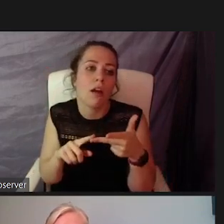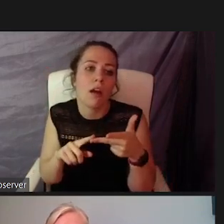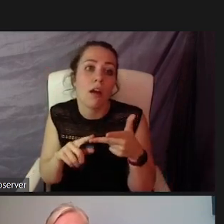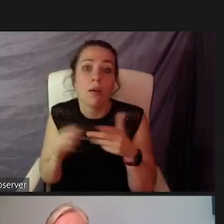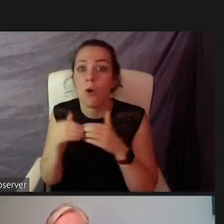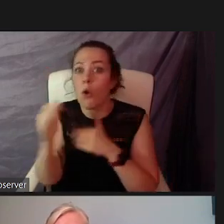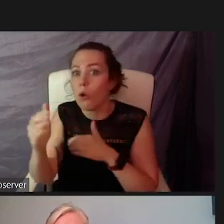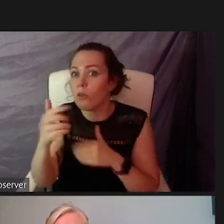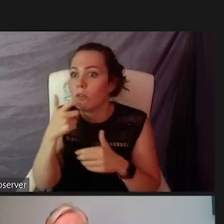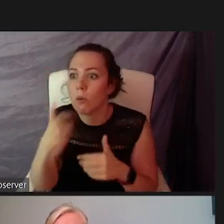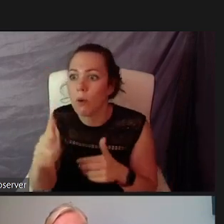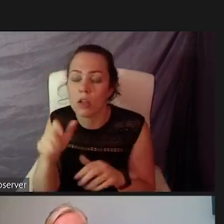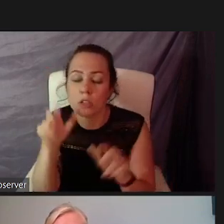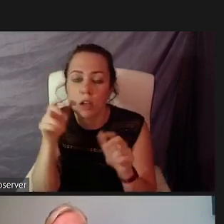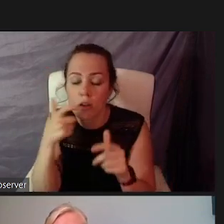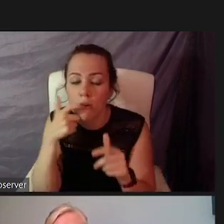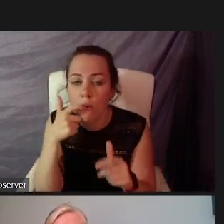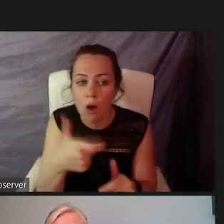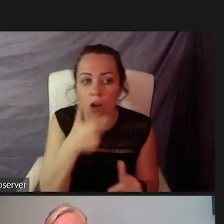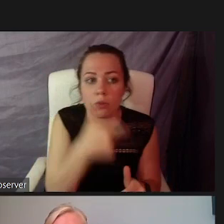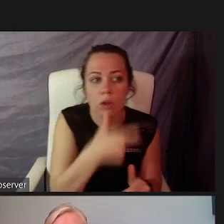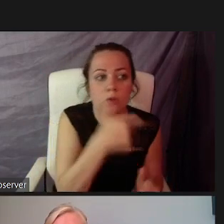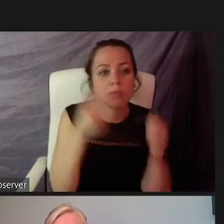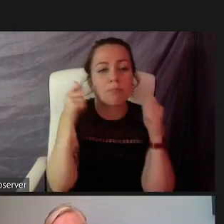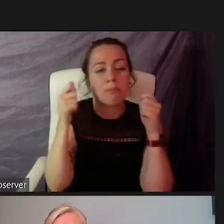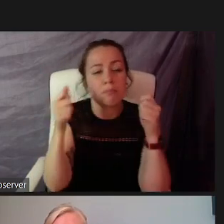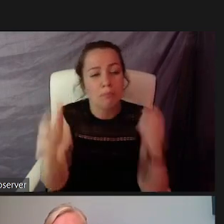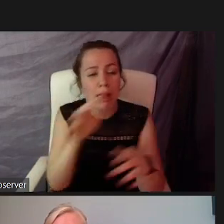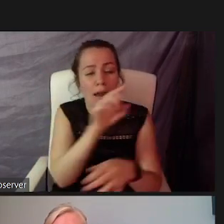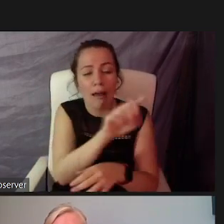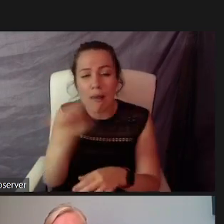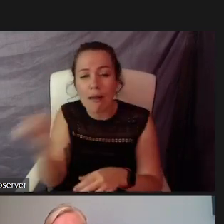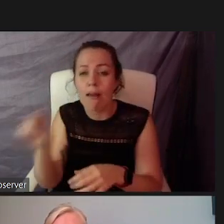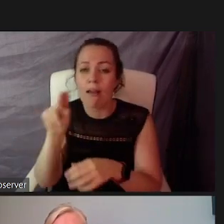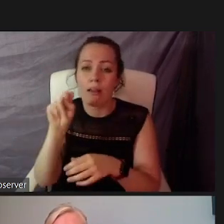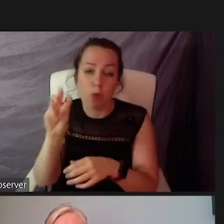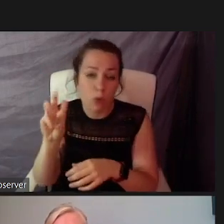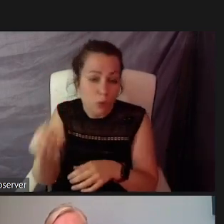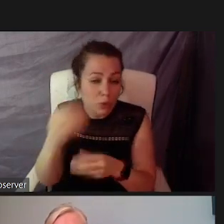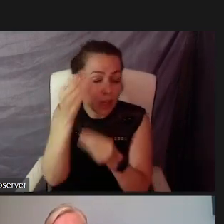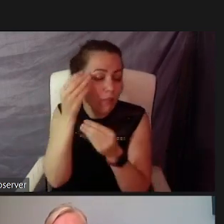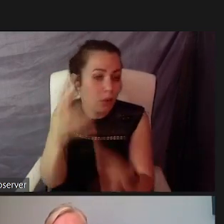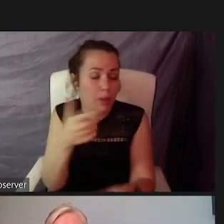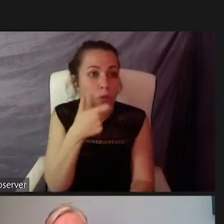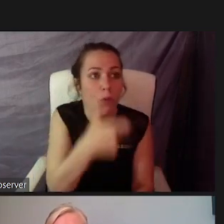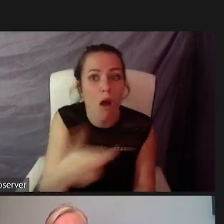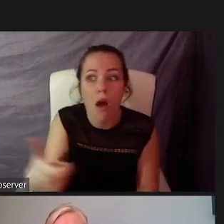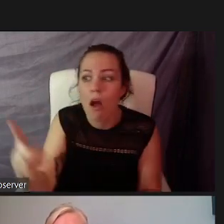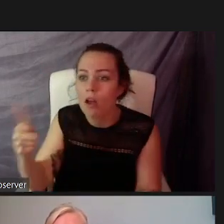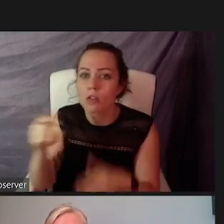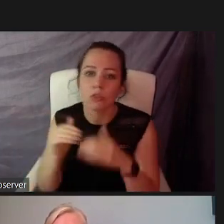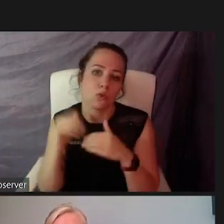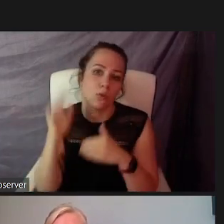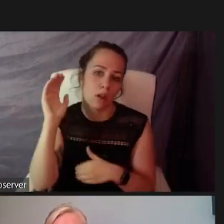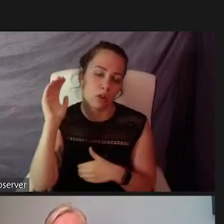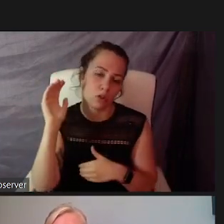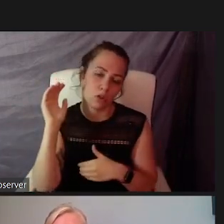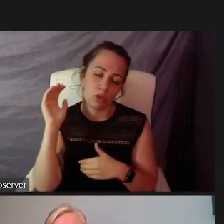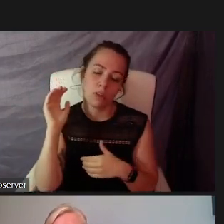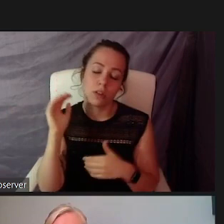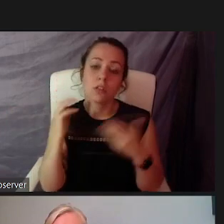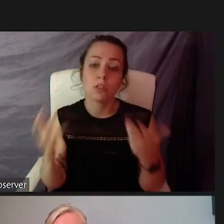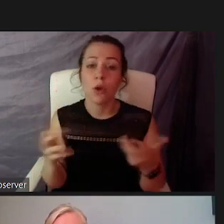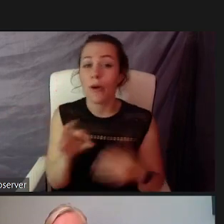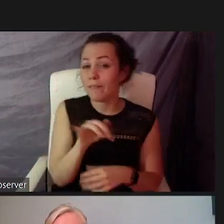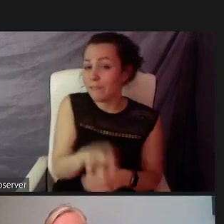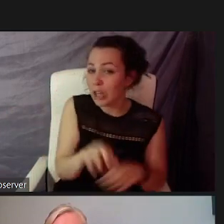overwatching distressing sources of information. So sometimes fear can be both helpful and keep us safe, but